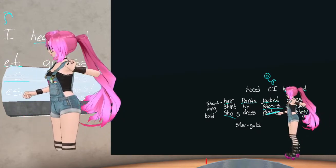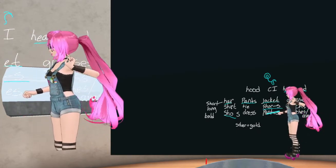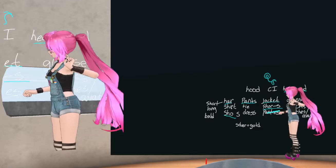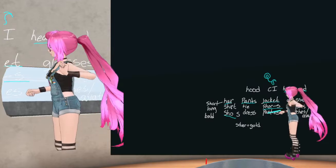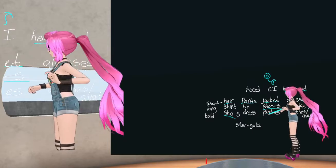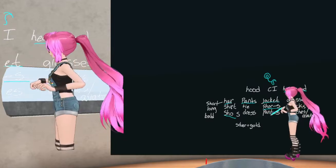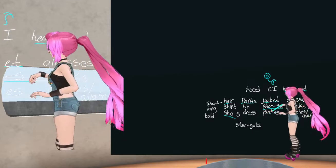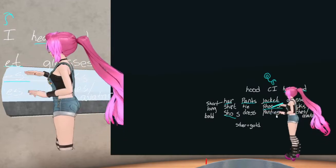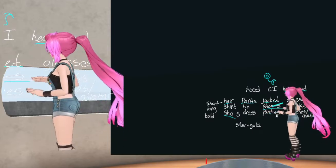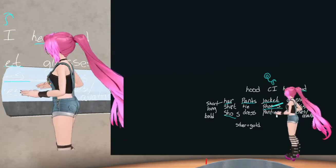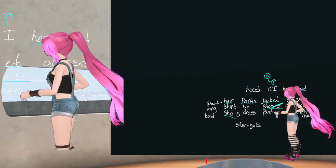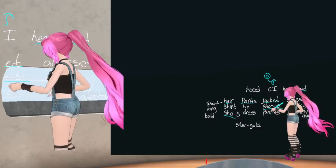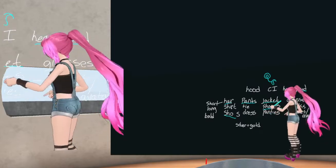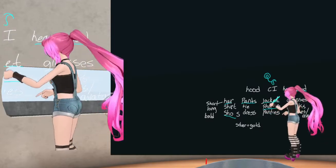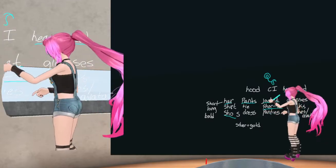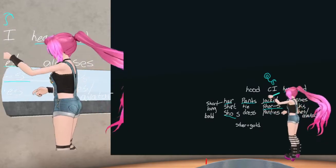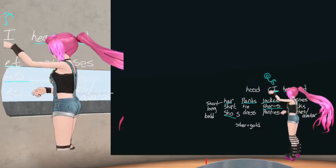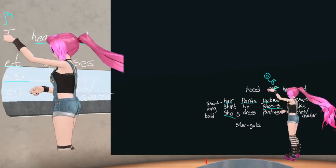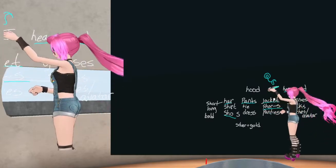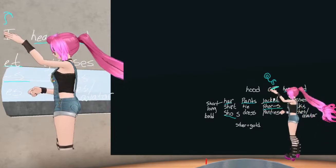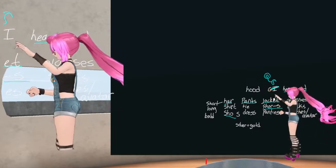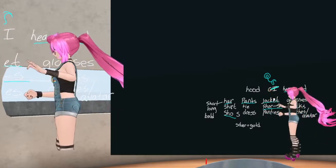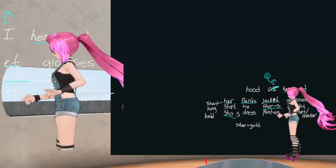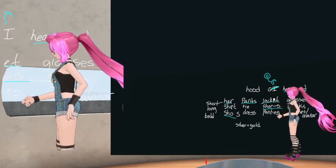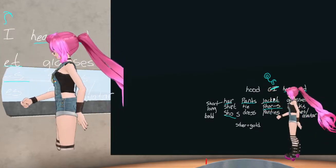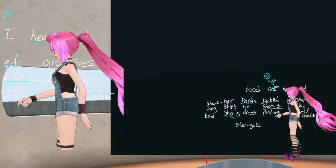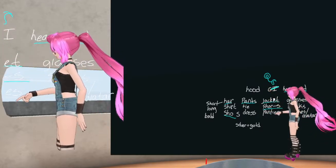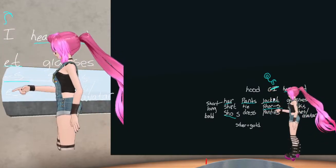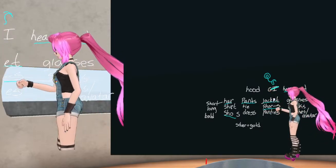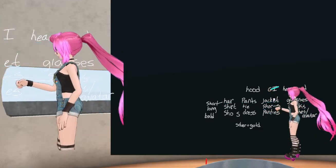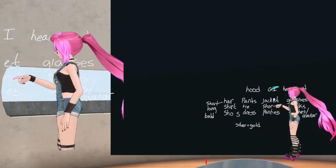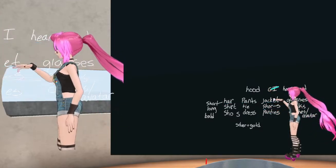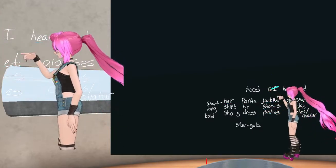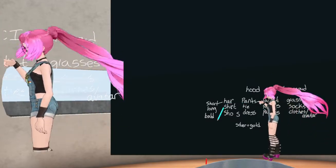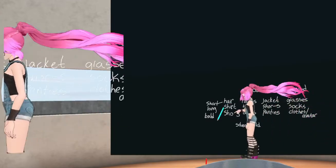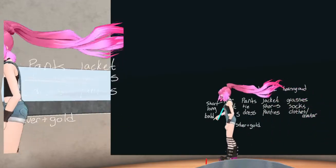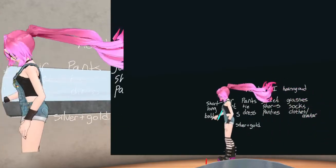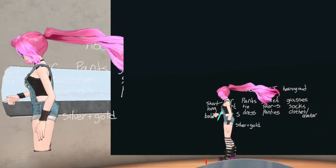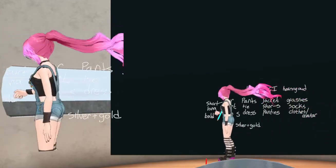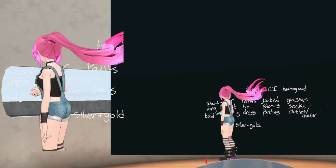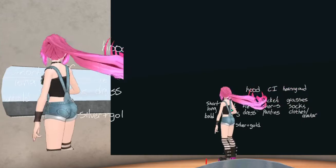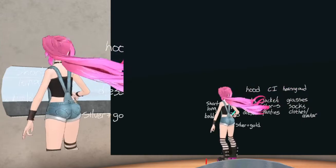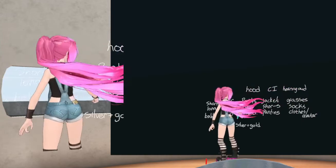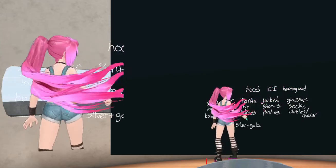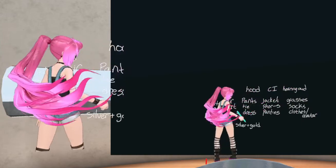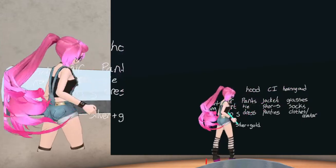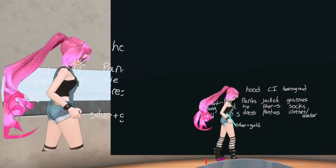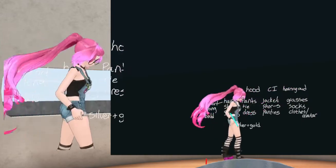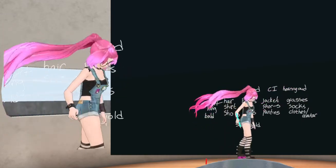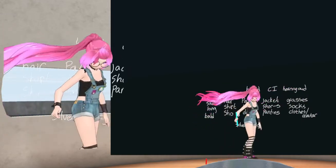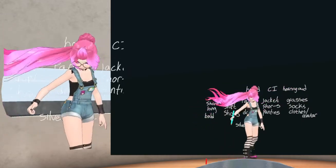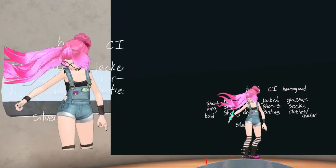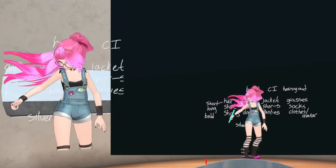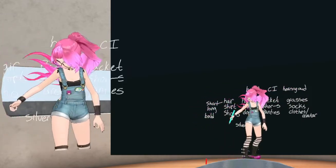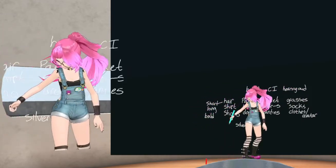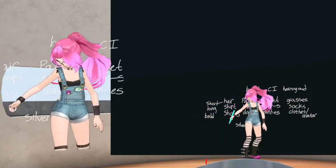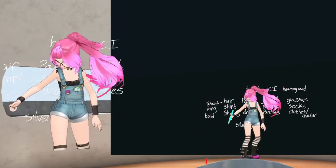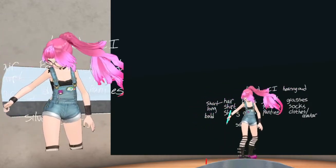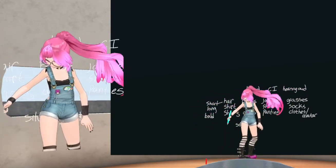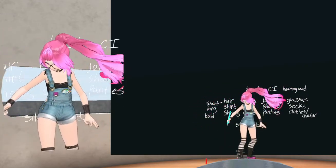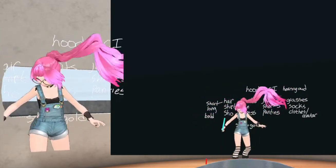aid. Good job, you guys. Okay. I will do one last exercise and then we'll open it up for